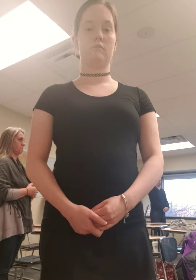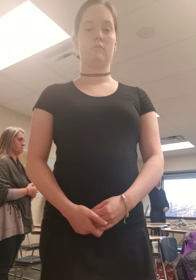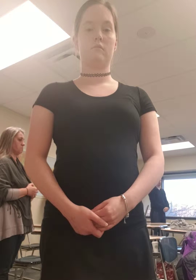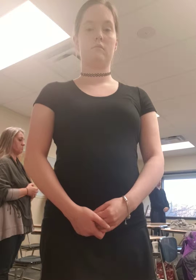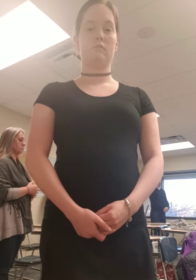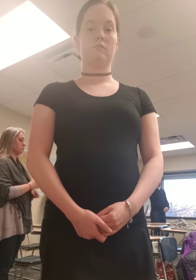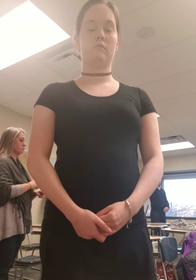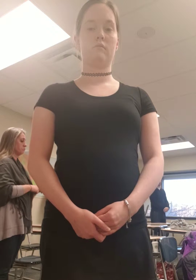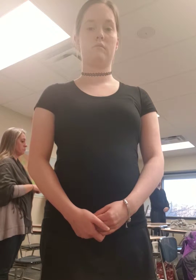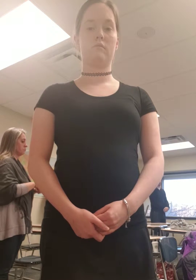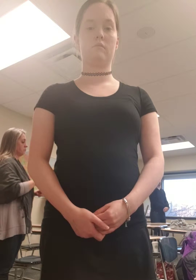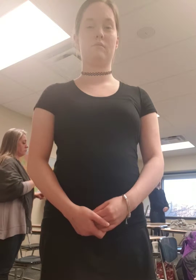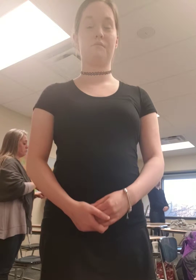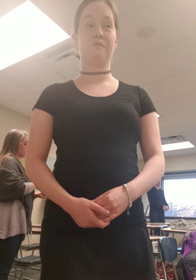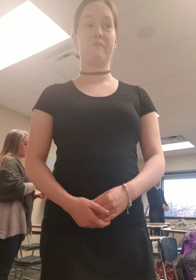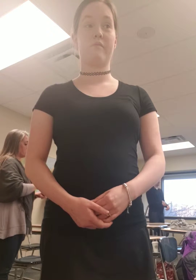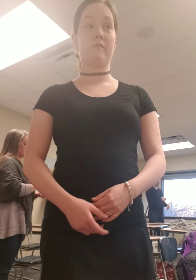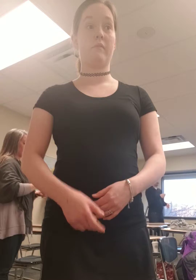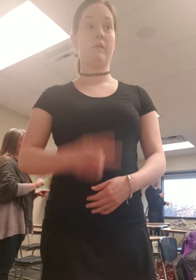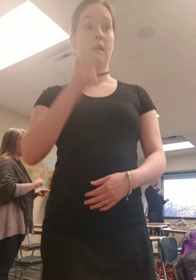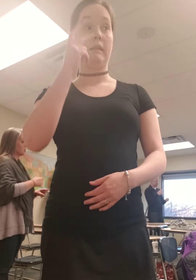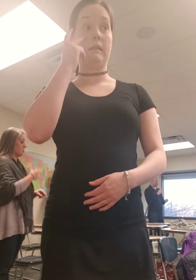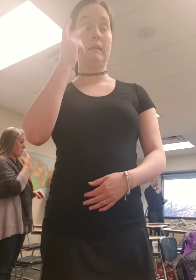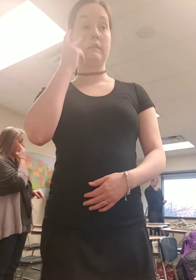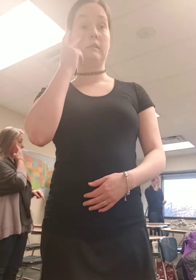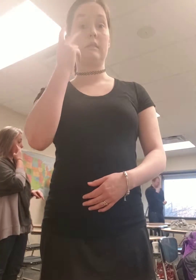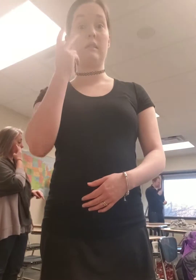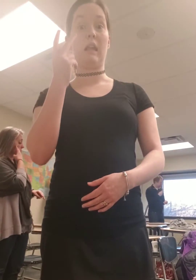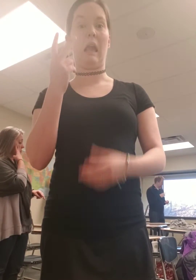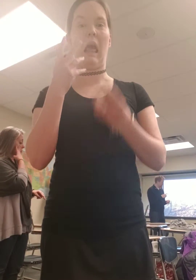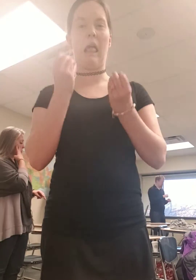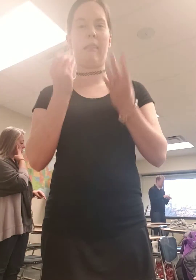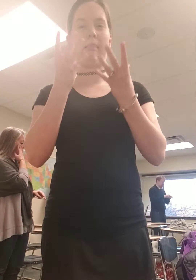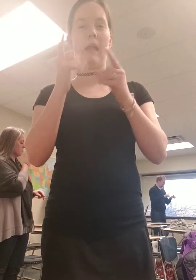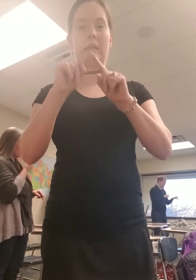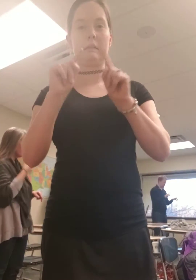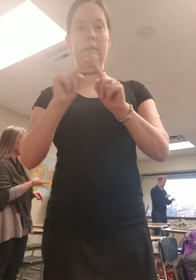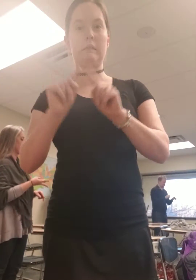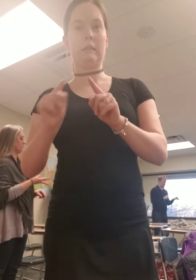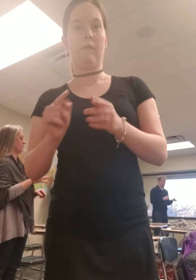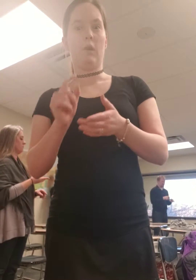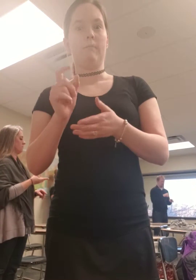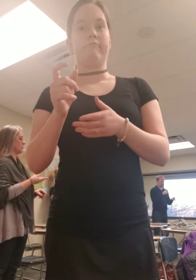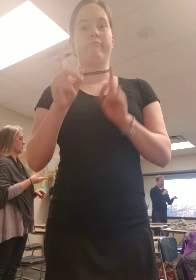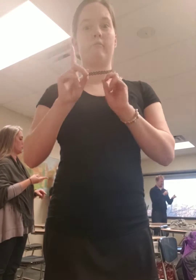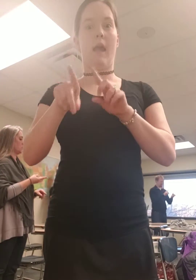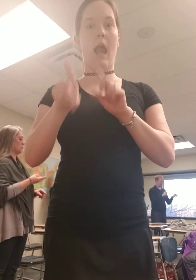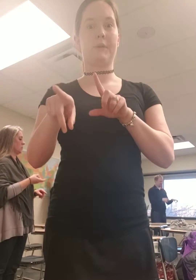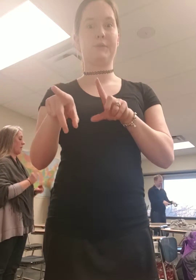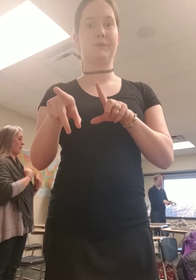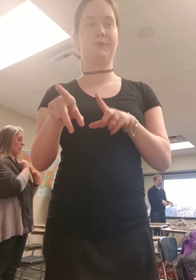Now I see several different answers, but that's okay, because I want you to be able to explain why you said what you said.